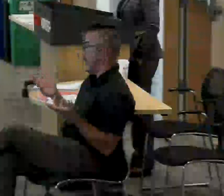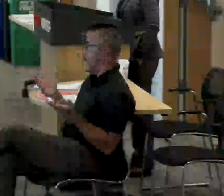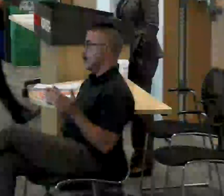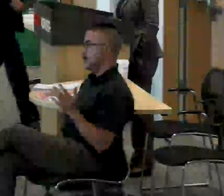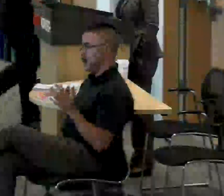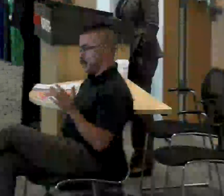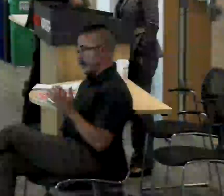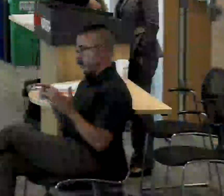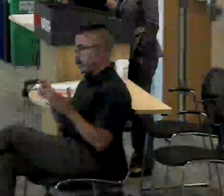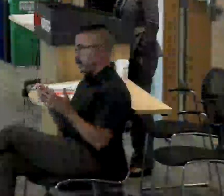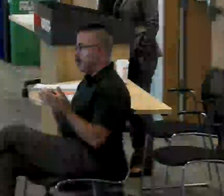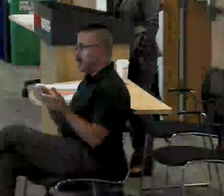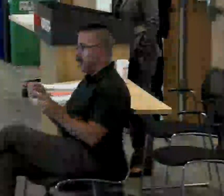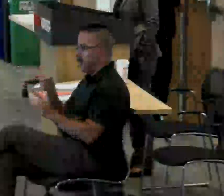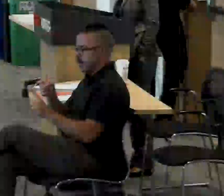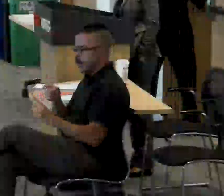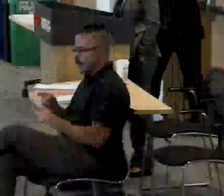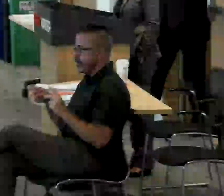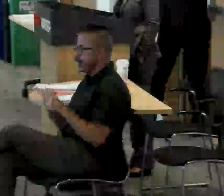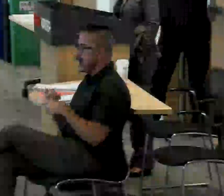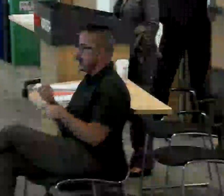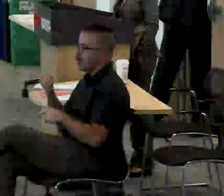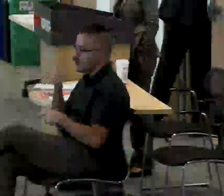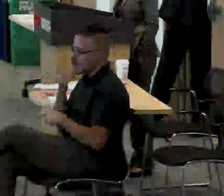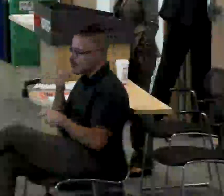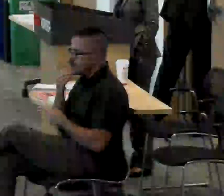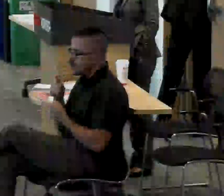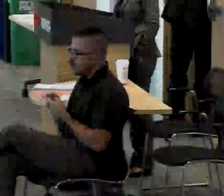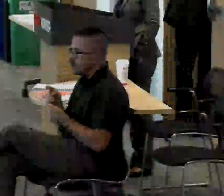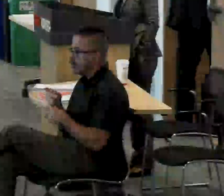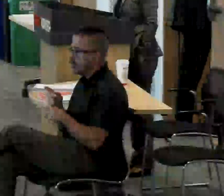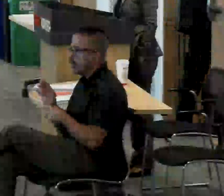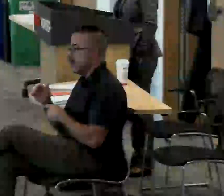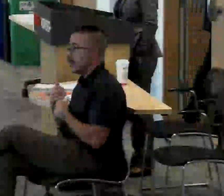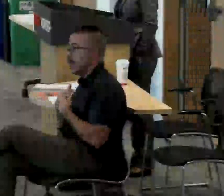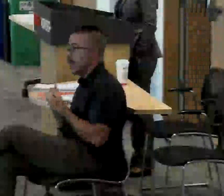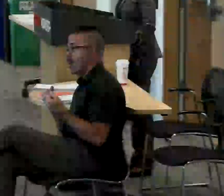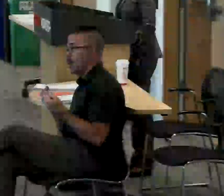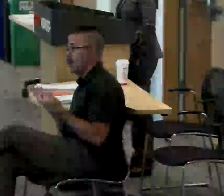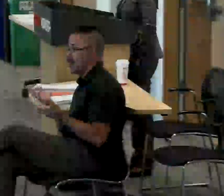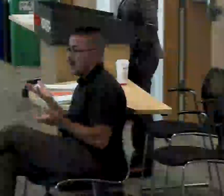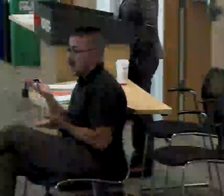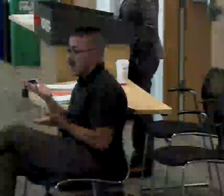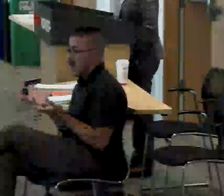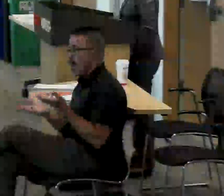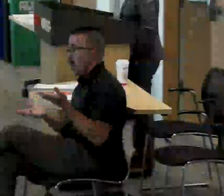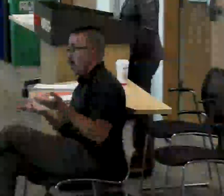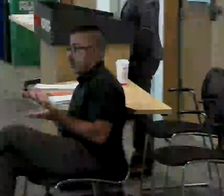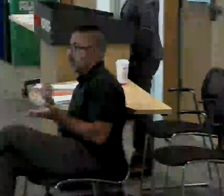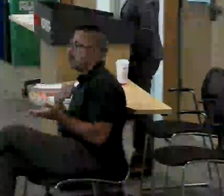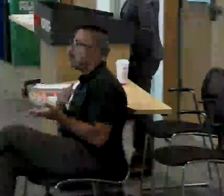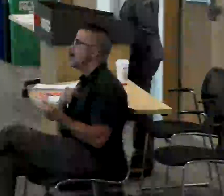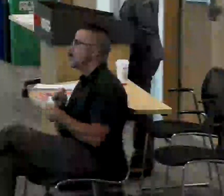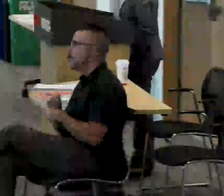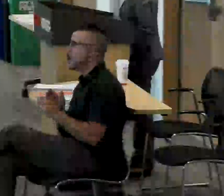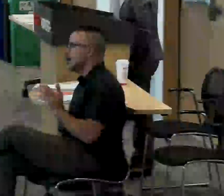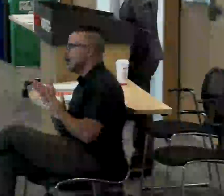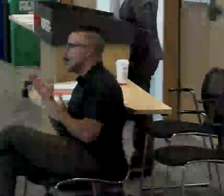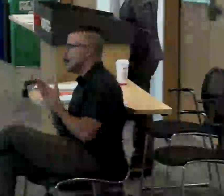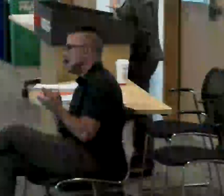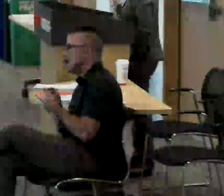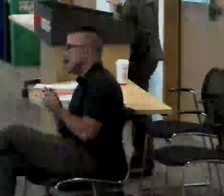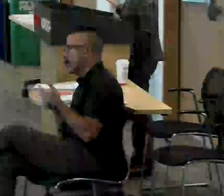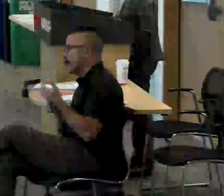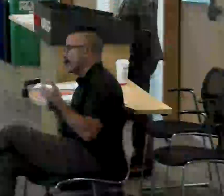sometimes you need to buy certain types of groceries to maintain your health. So we're working through some of these